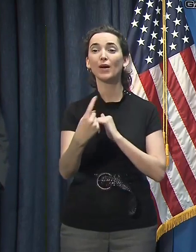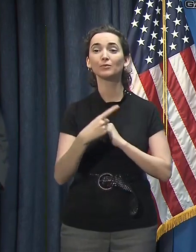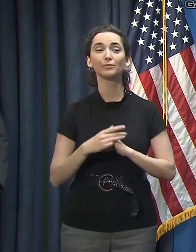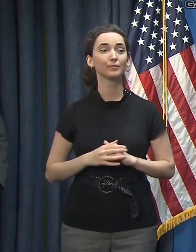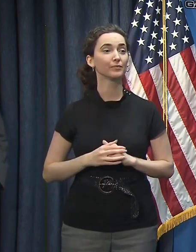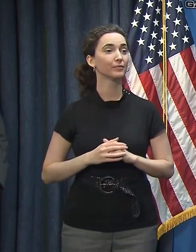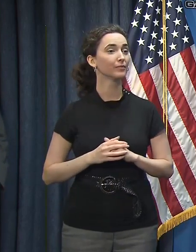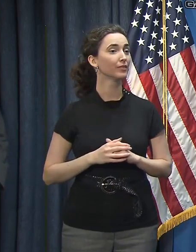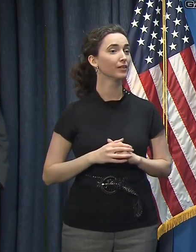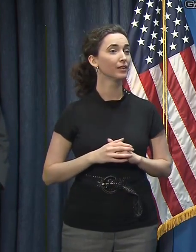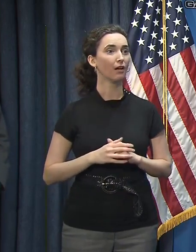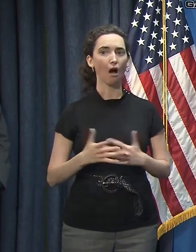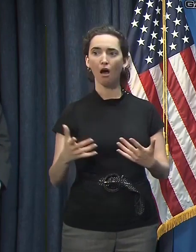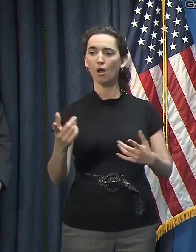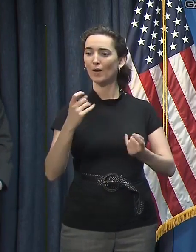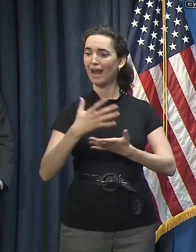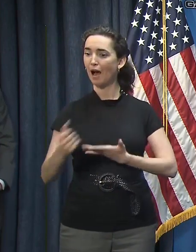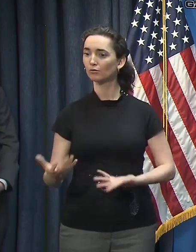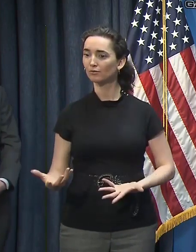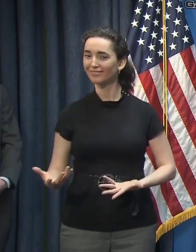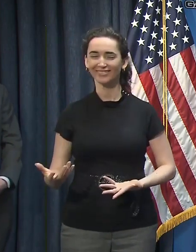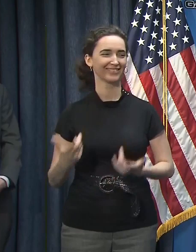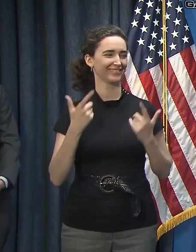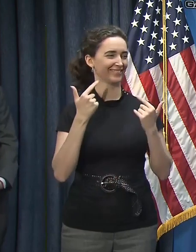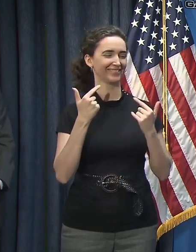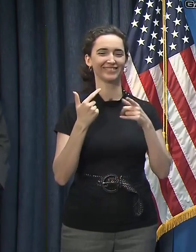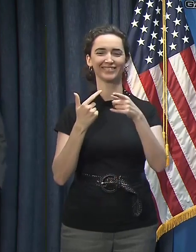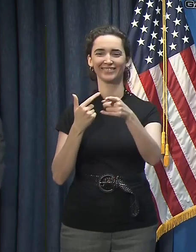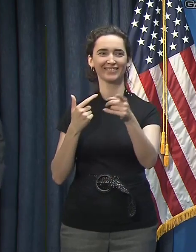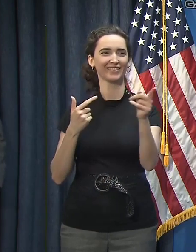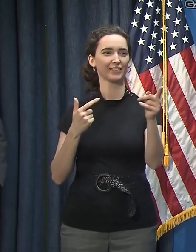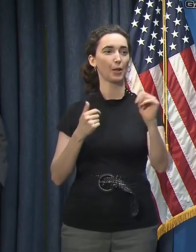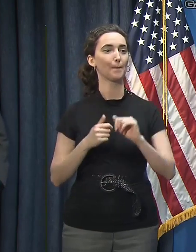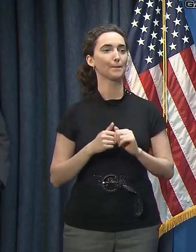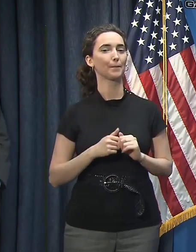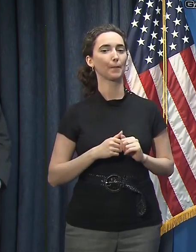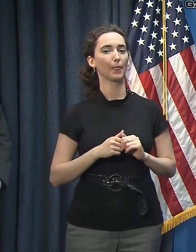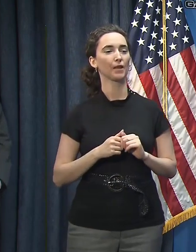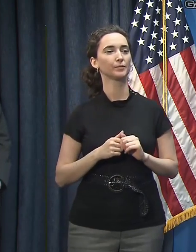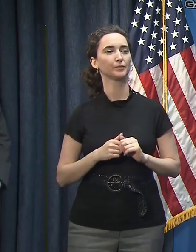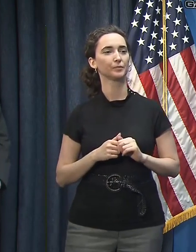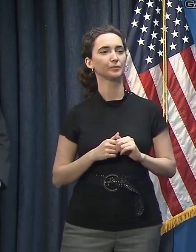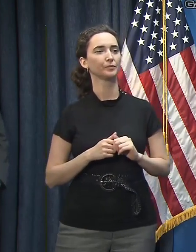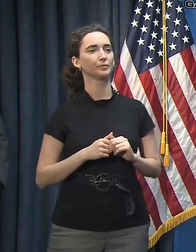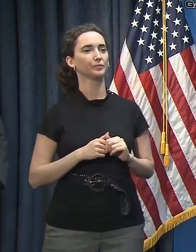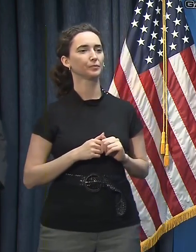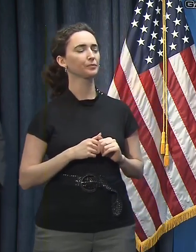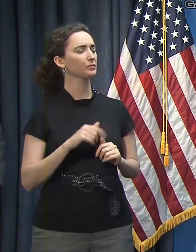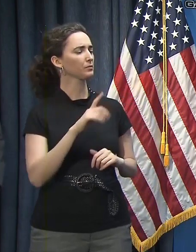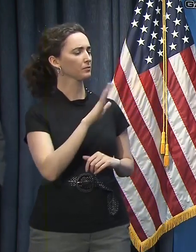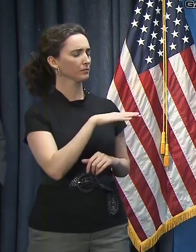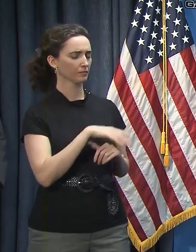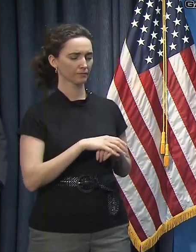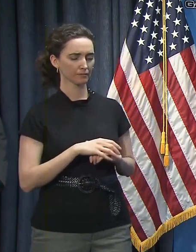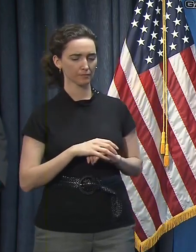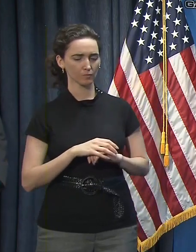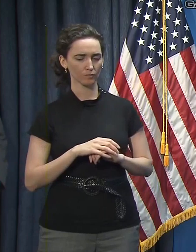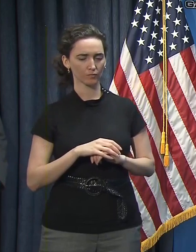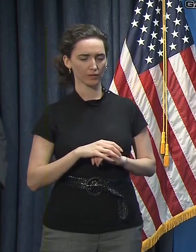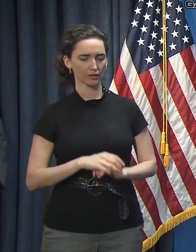Last question? Guys, ran out of questions. Jeff, how are you? Have you heard from people, whether it's small business people or